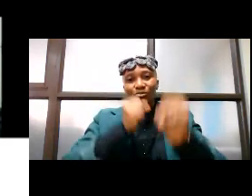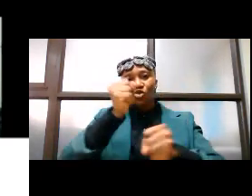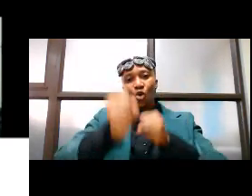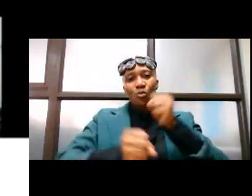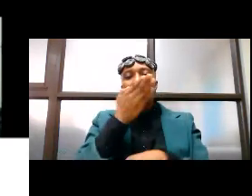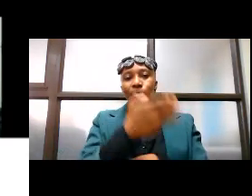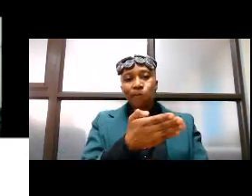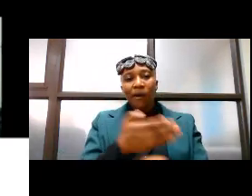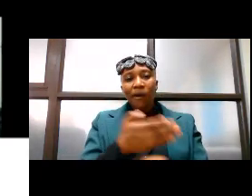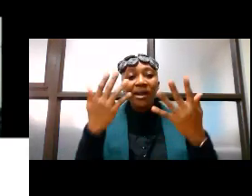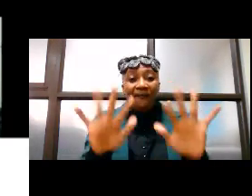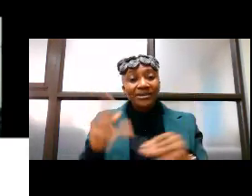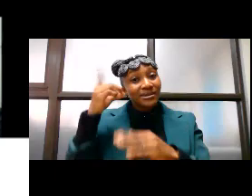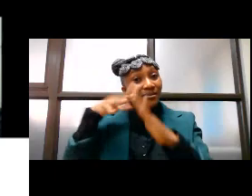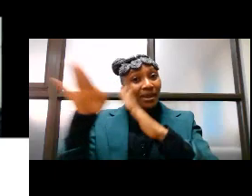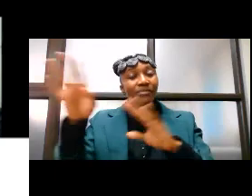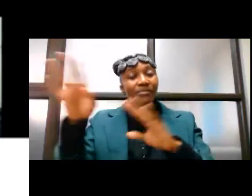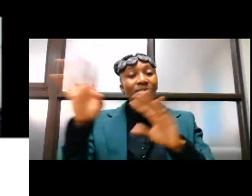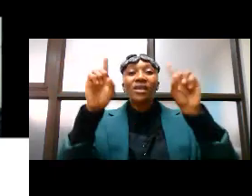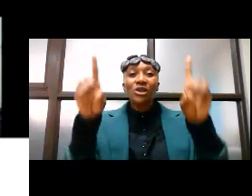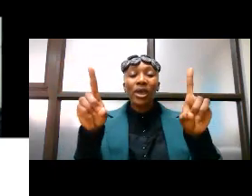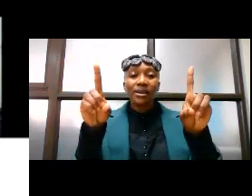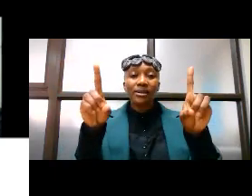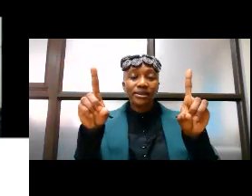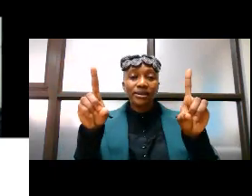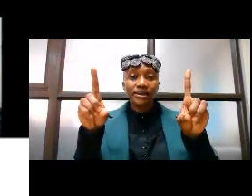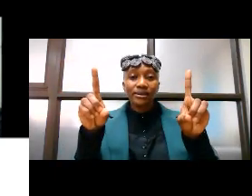Department of Education